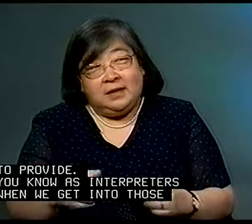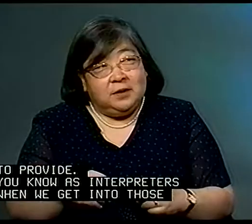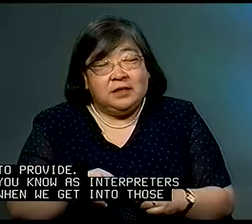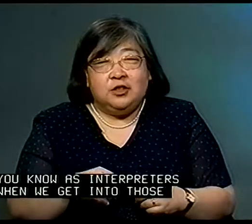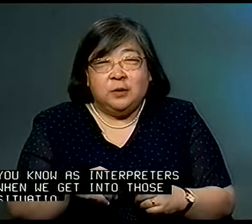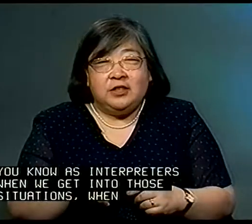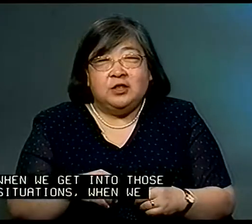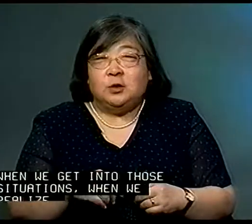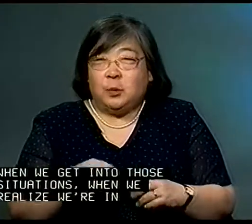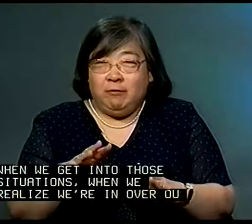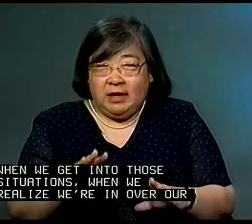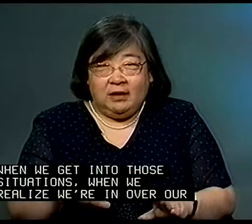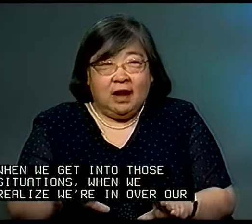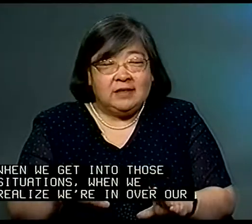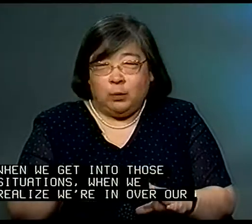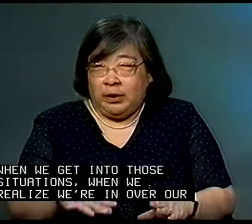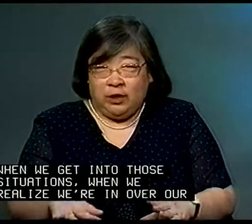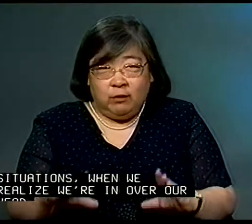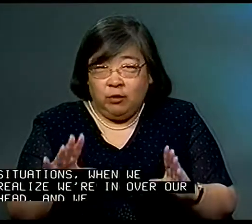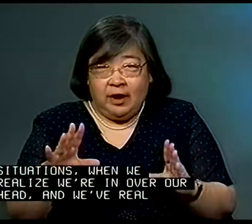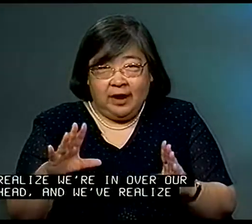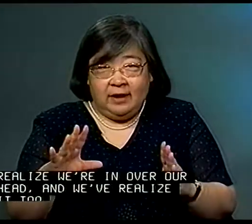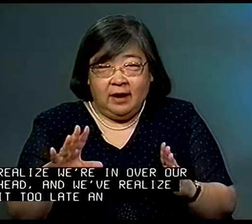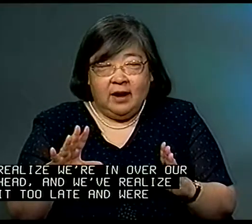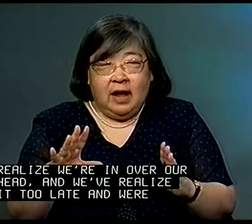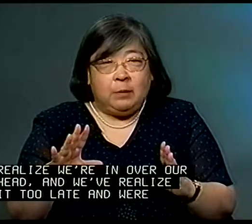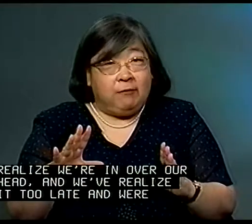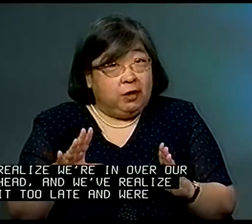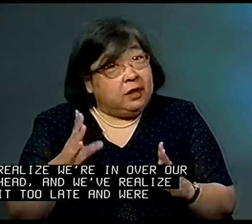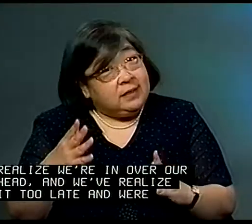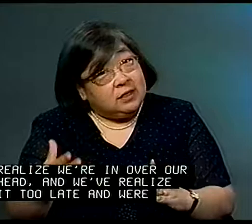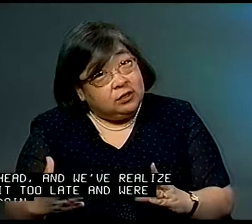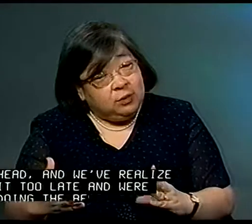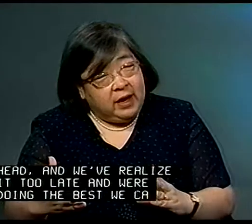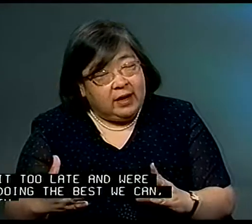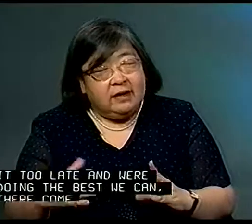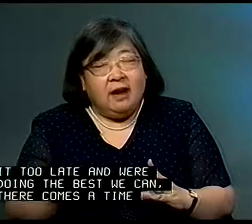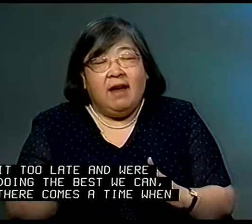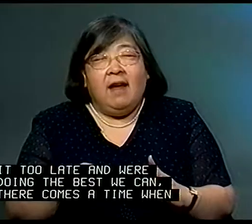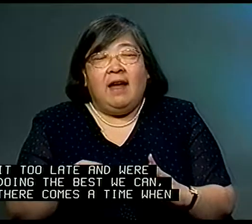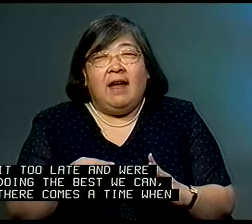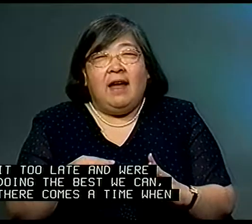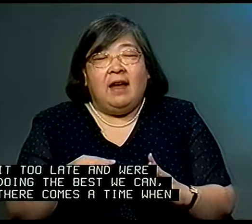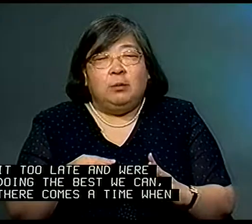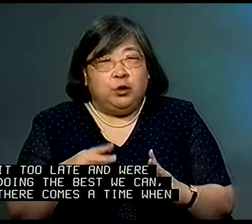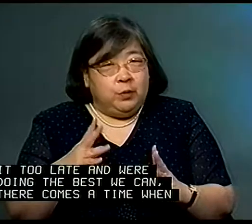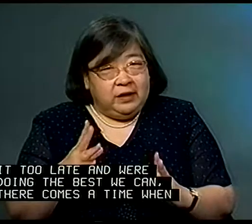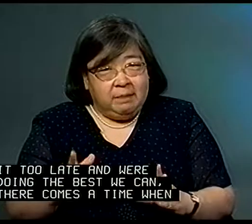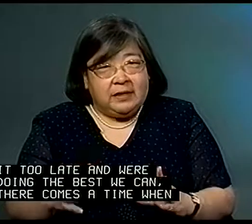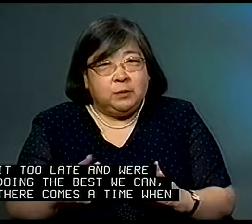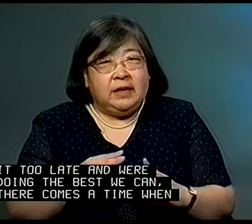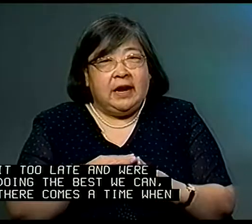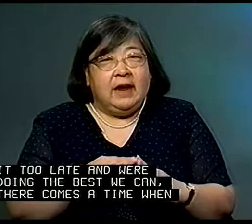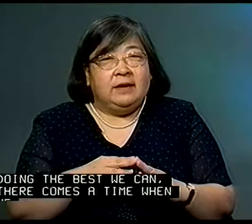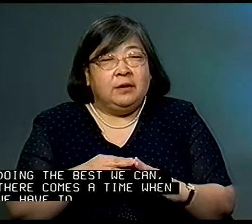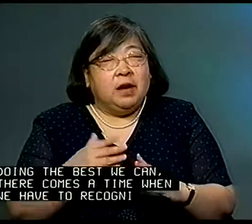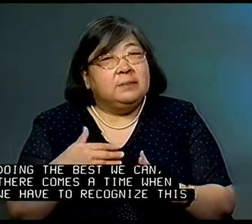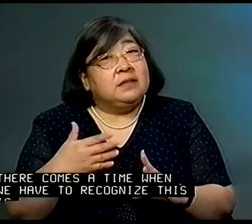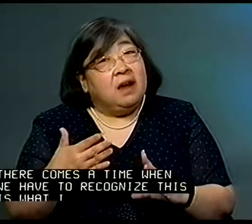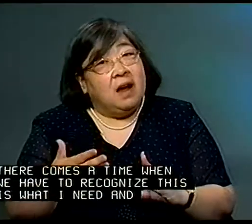those situations and we realize that we're in over our head and we've realized it too late and we're doing the best we can, there comes a time